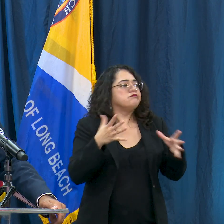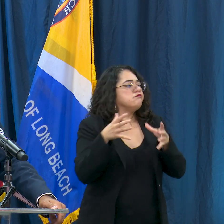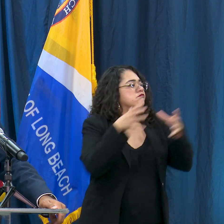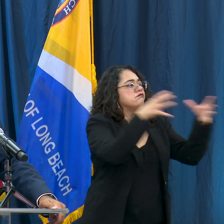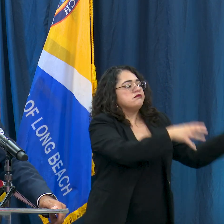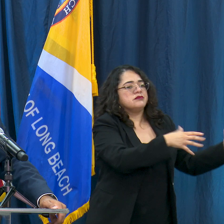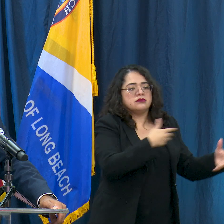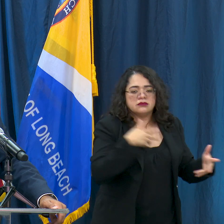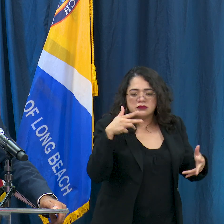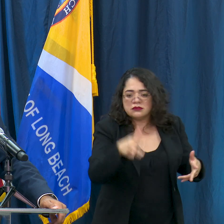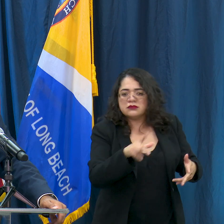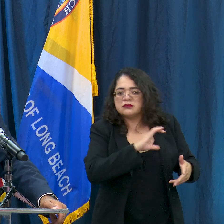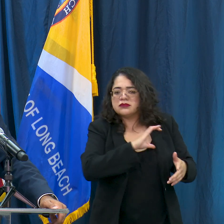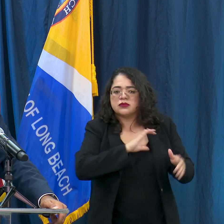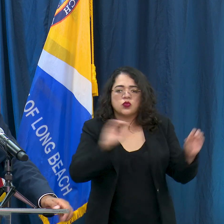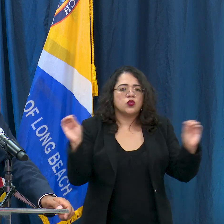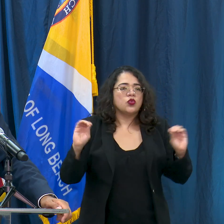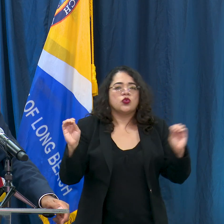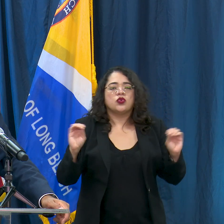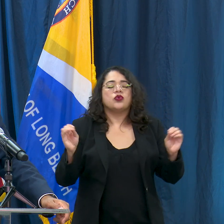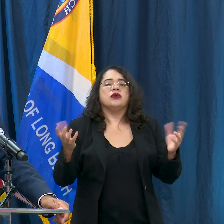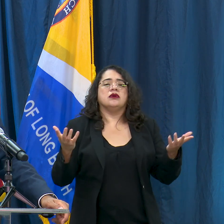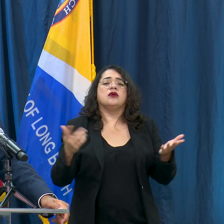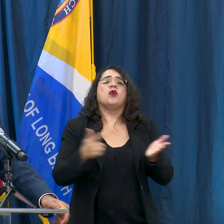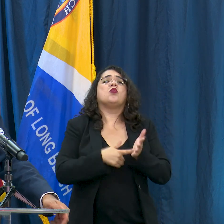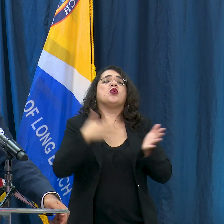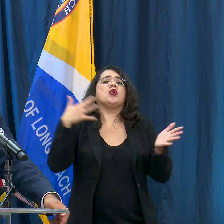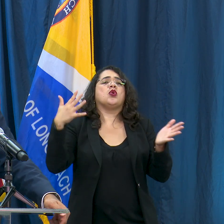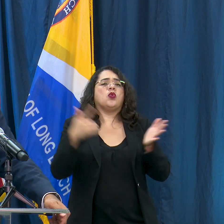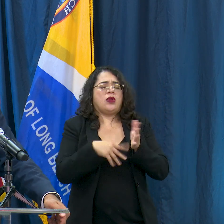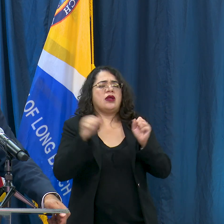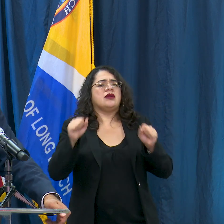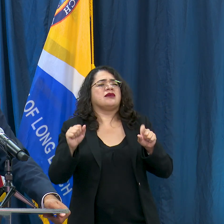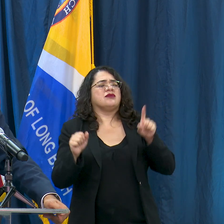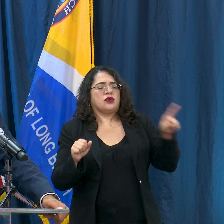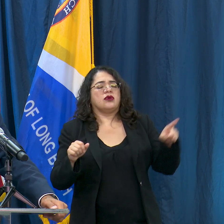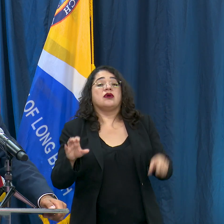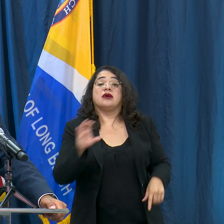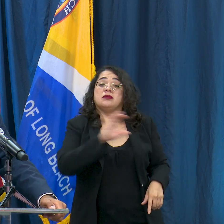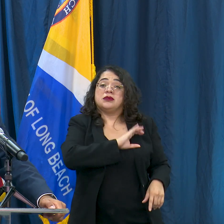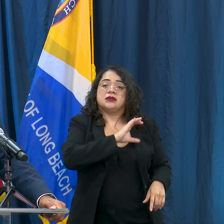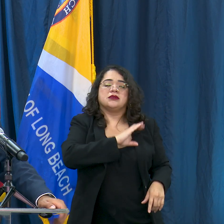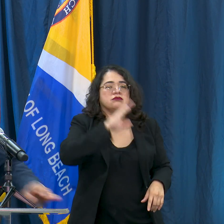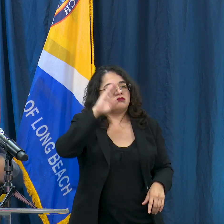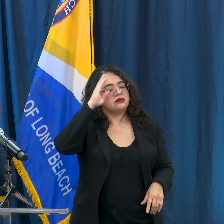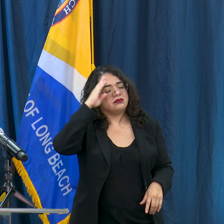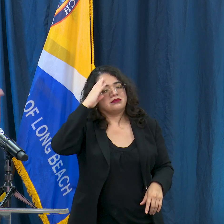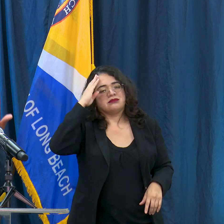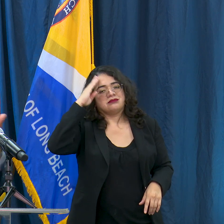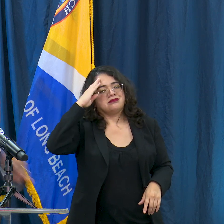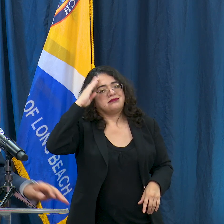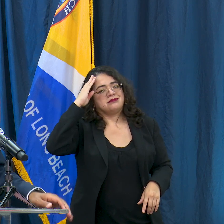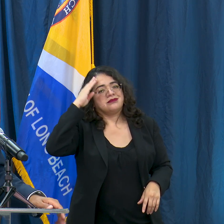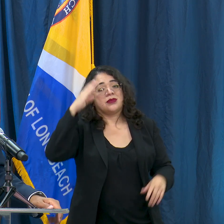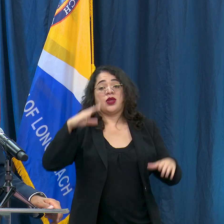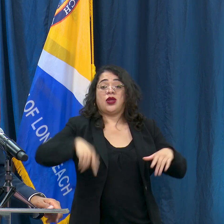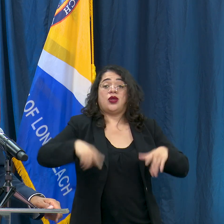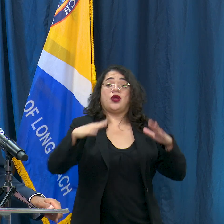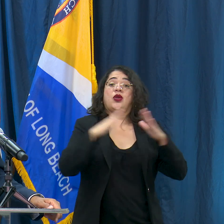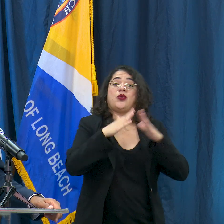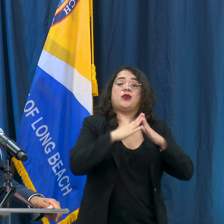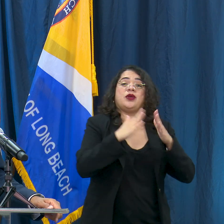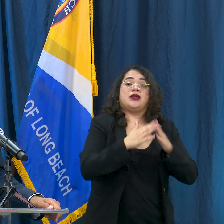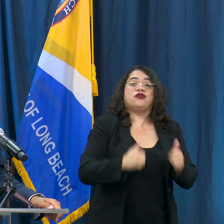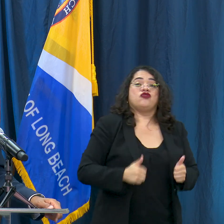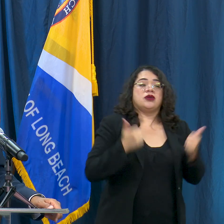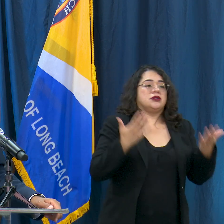to do that on occasion. The police officers are very aware of fireworks, as is the community. A lot